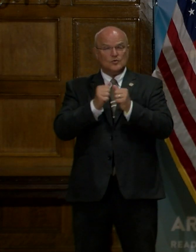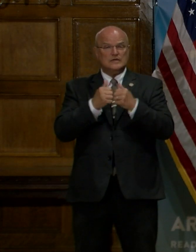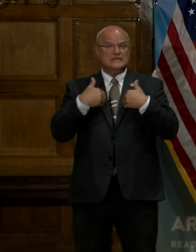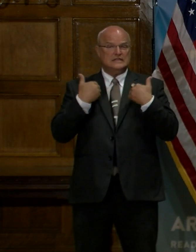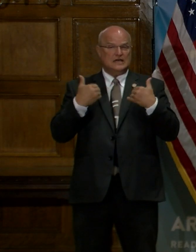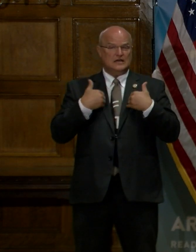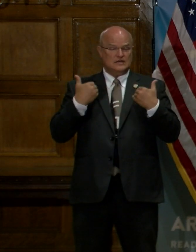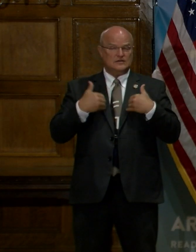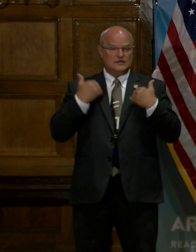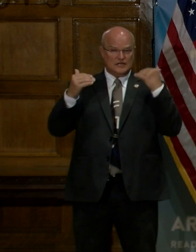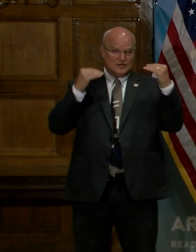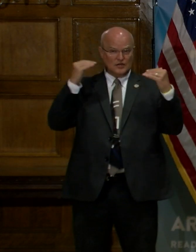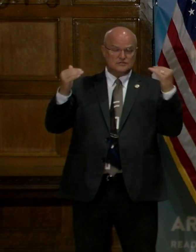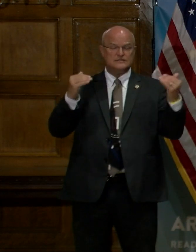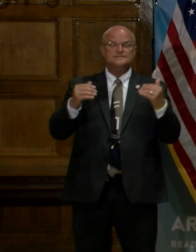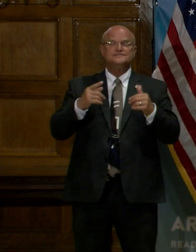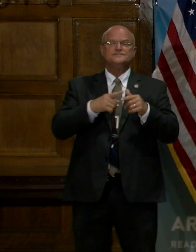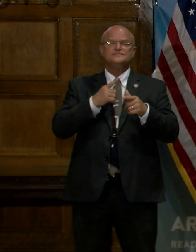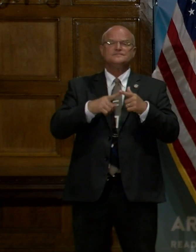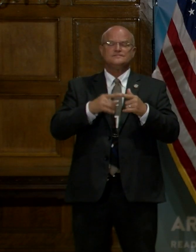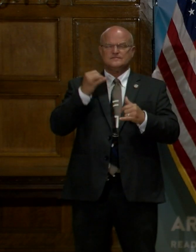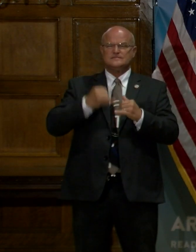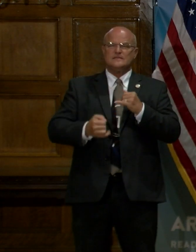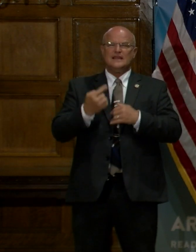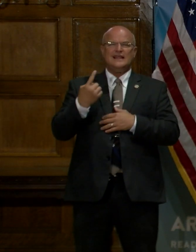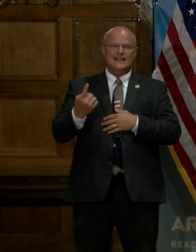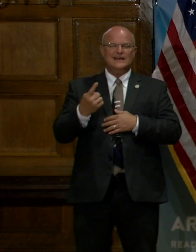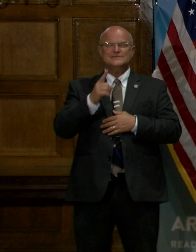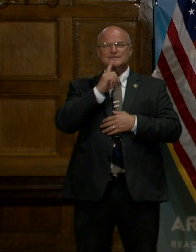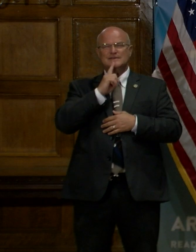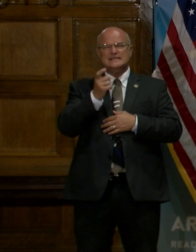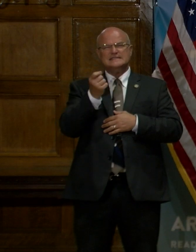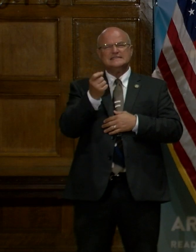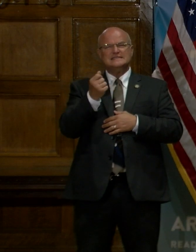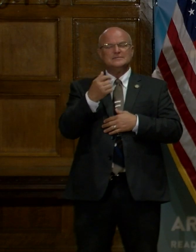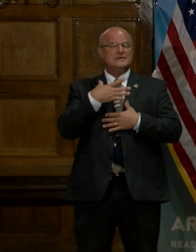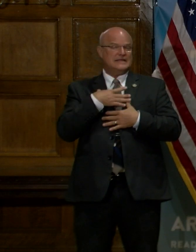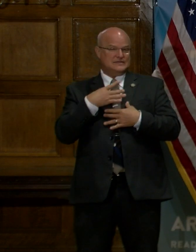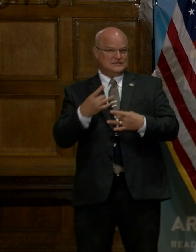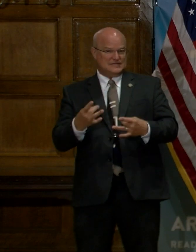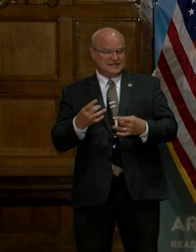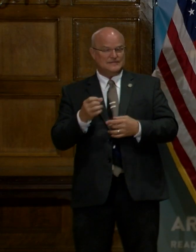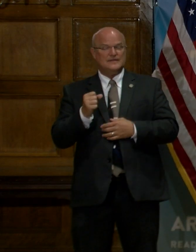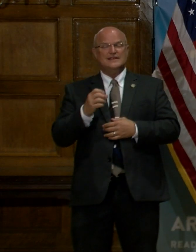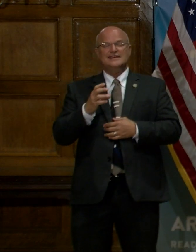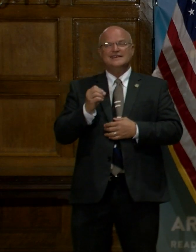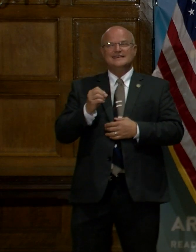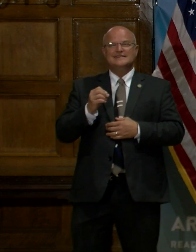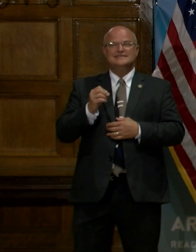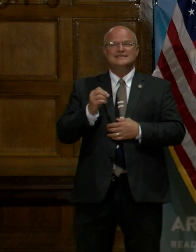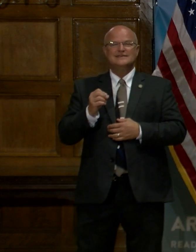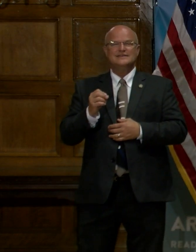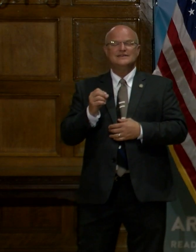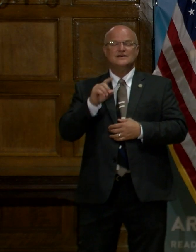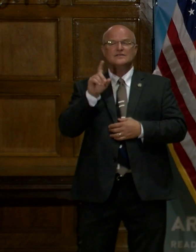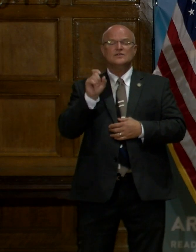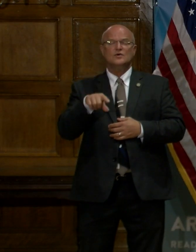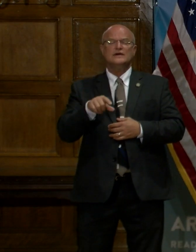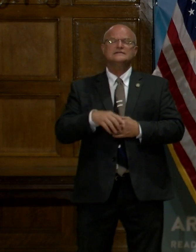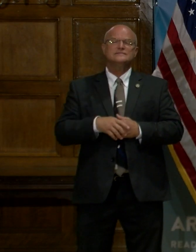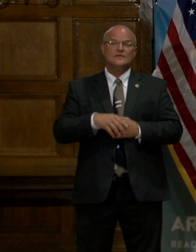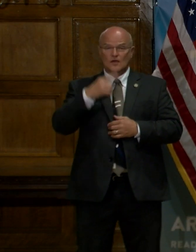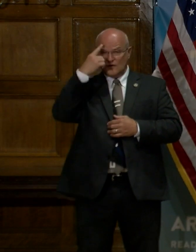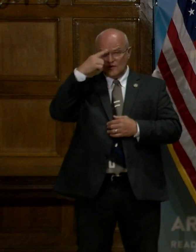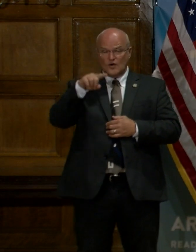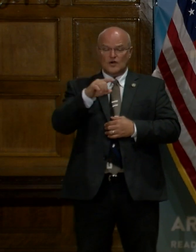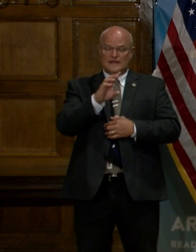there. And then the last one is just a little bit interesting. So the question was